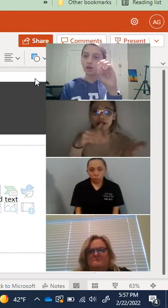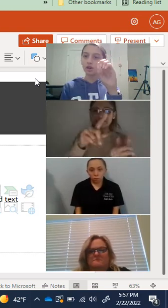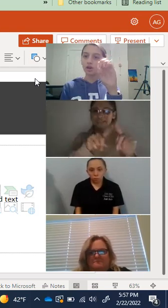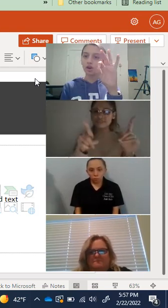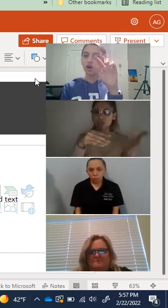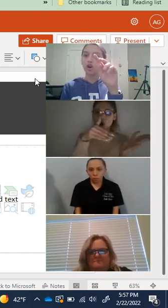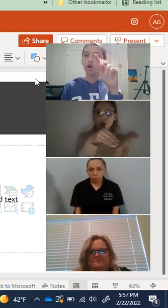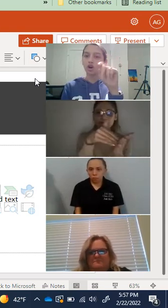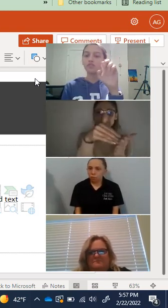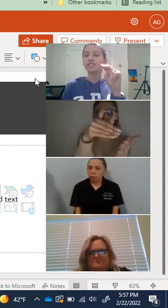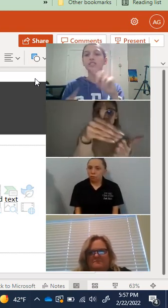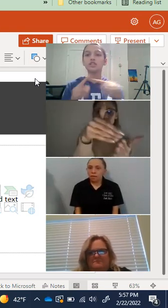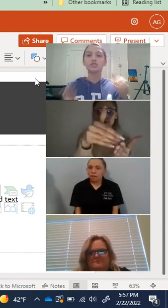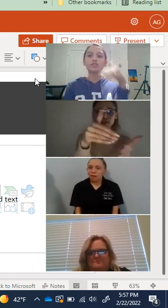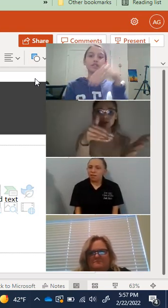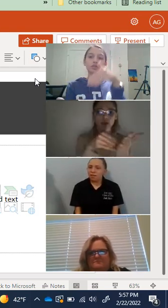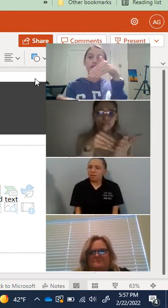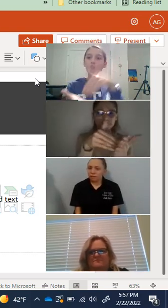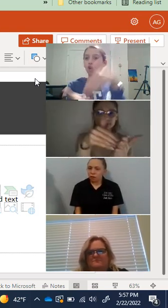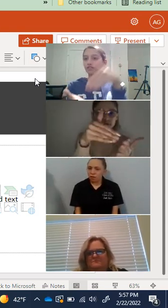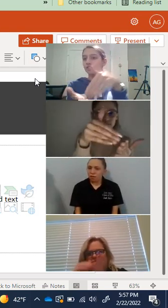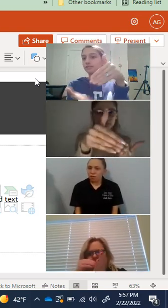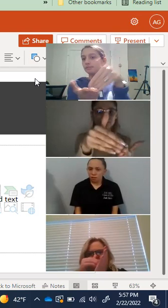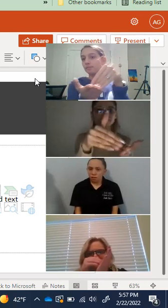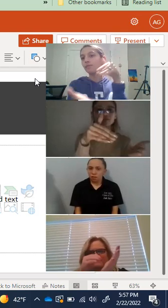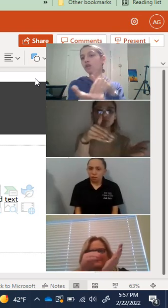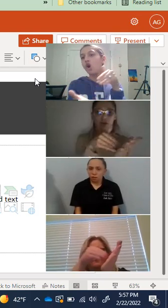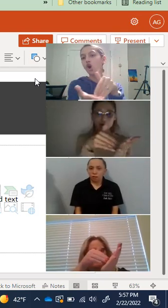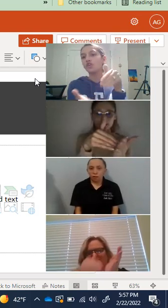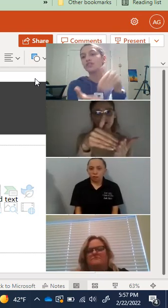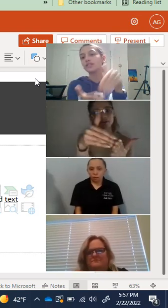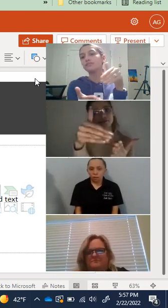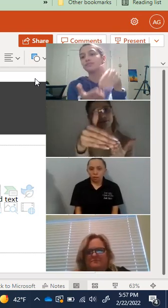often is a little different. So like often.